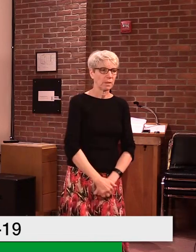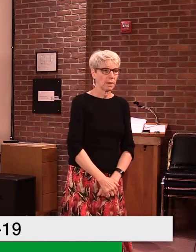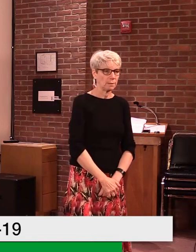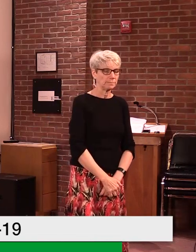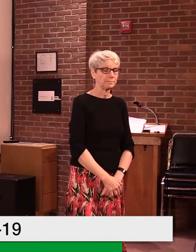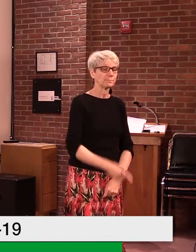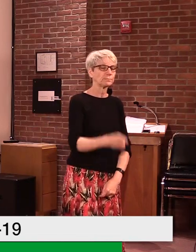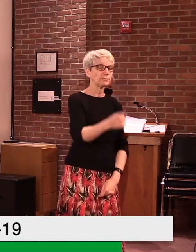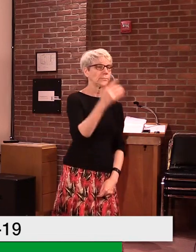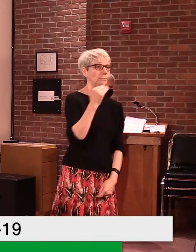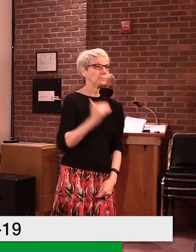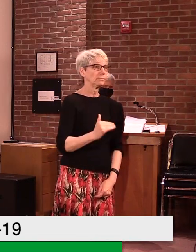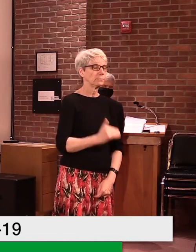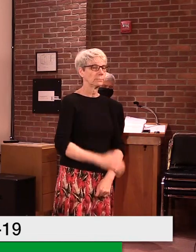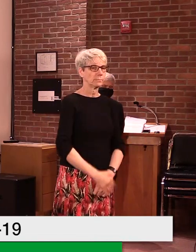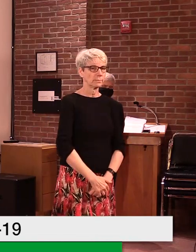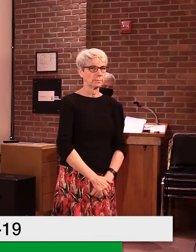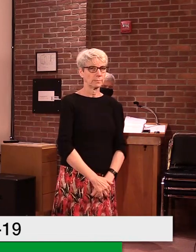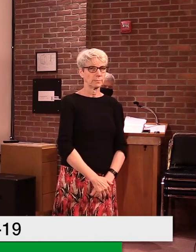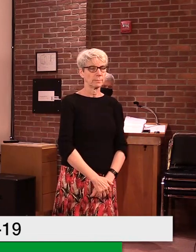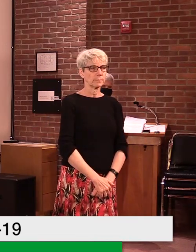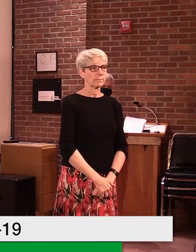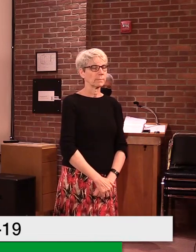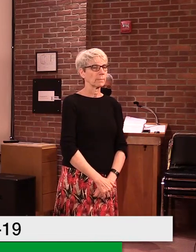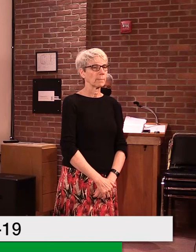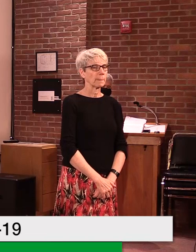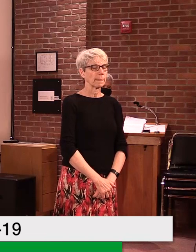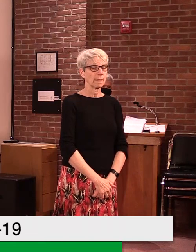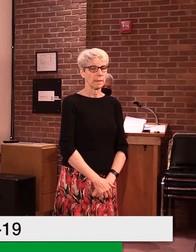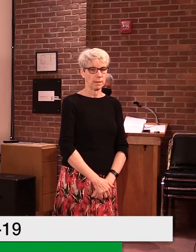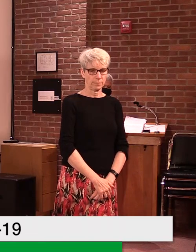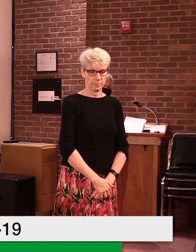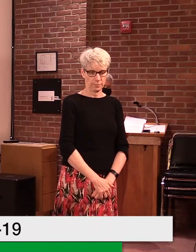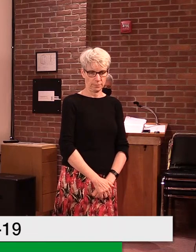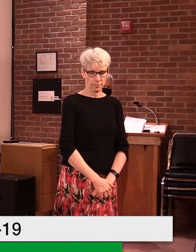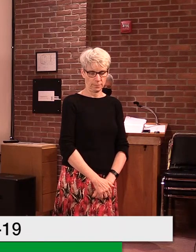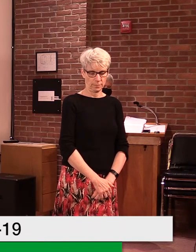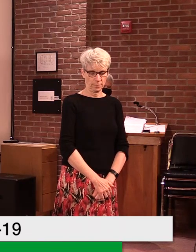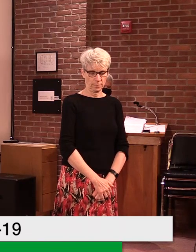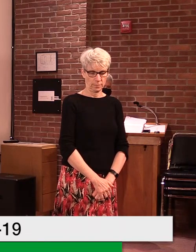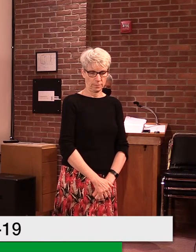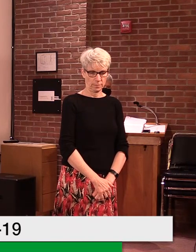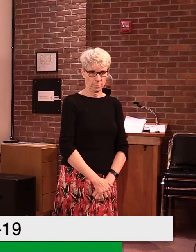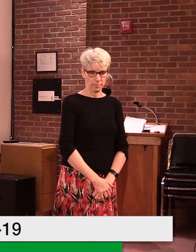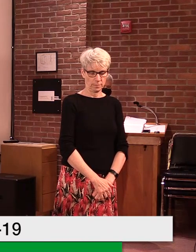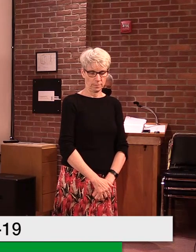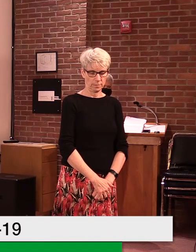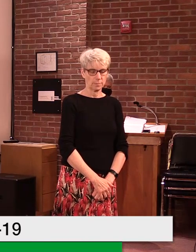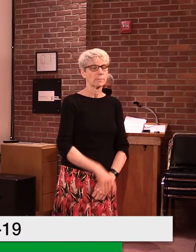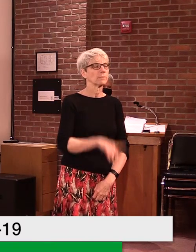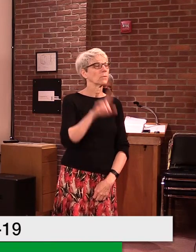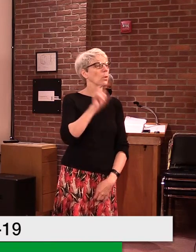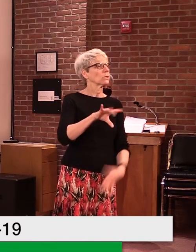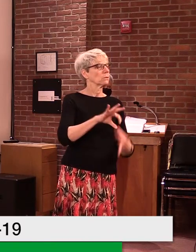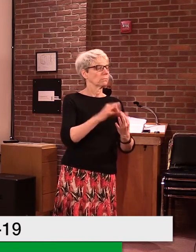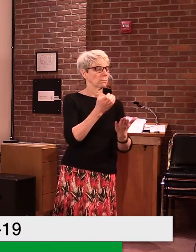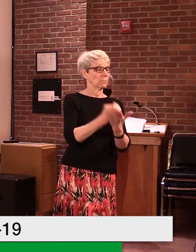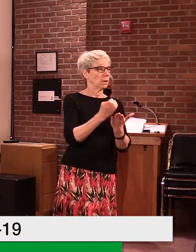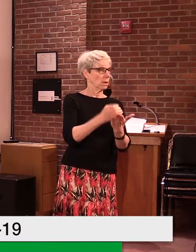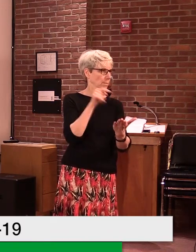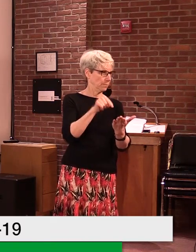Ann Wallace Allen, BTA. Hi, this is a question about the economy. As you know,